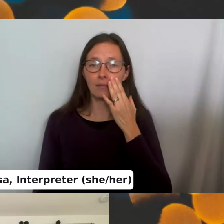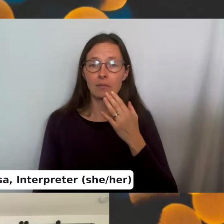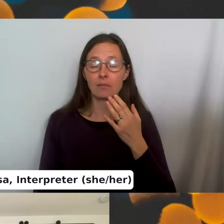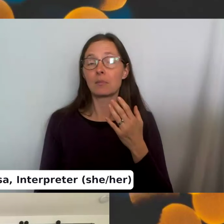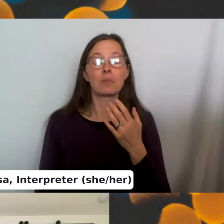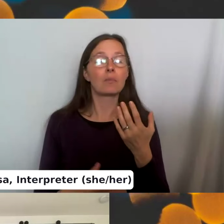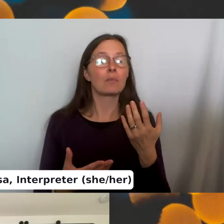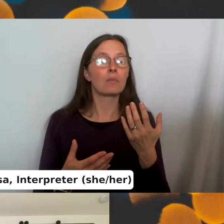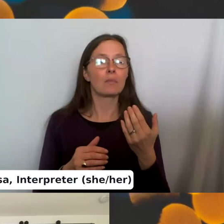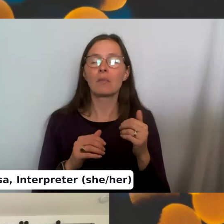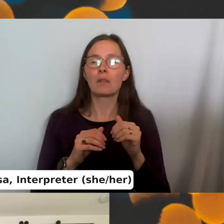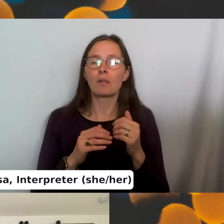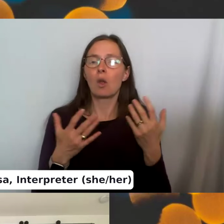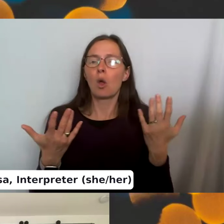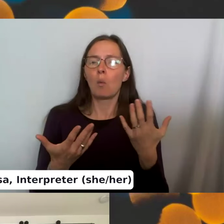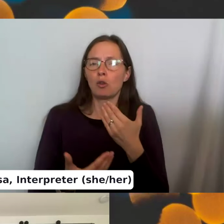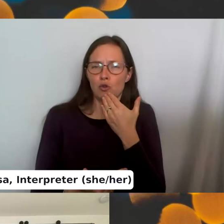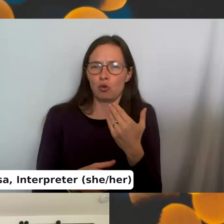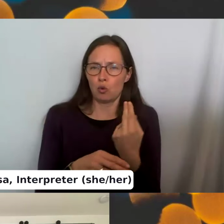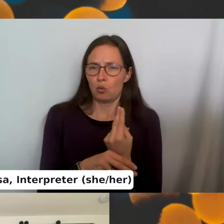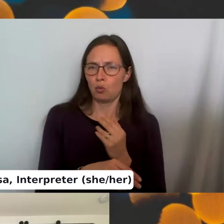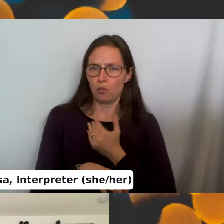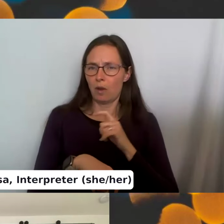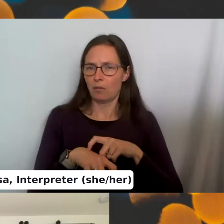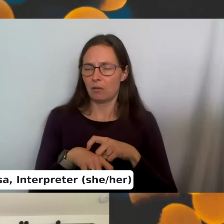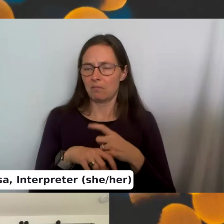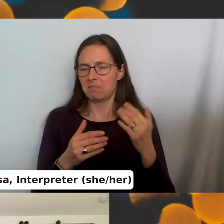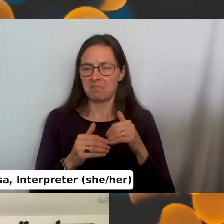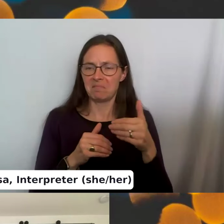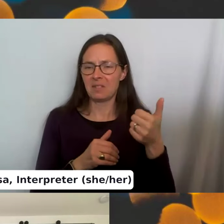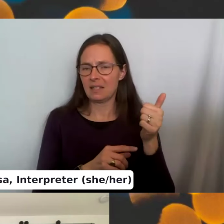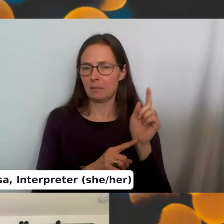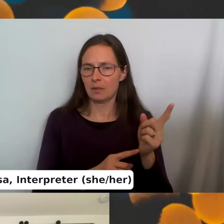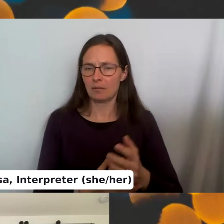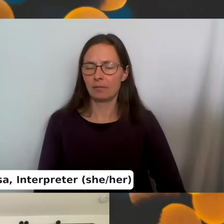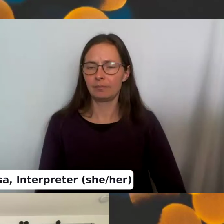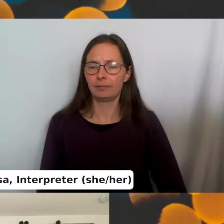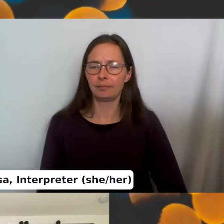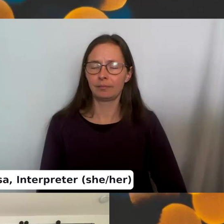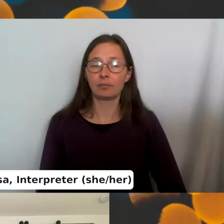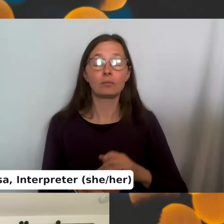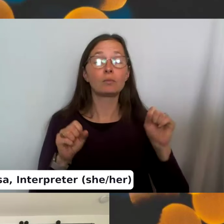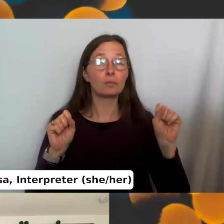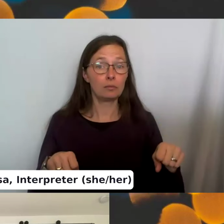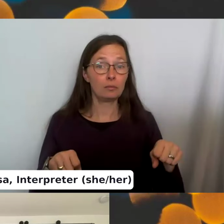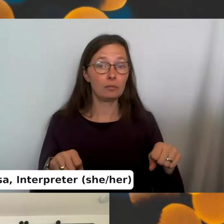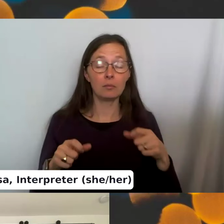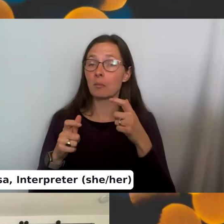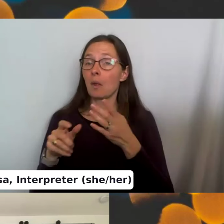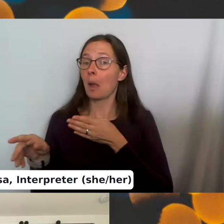most helpful use of our time for the next 10-ish minutes. We can do major